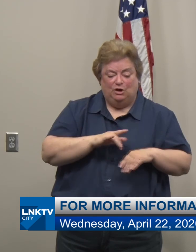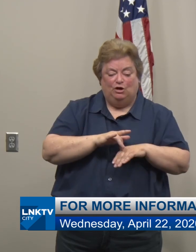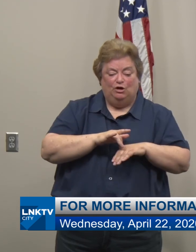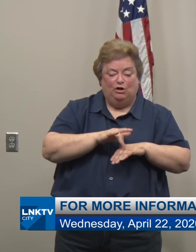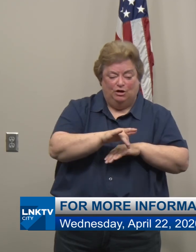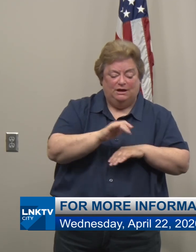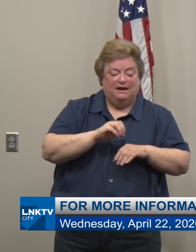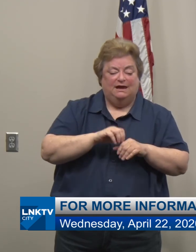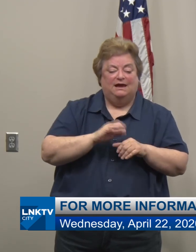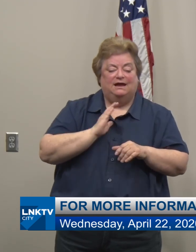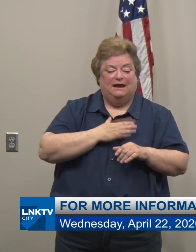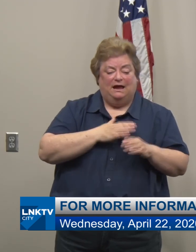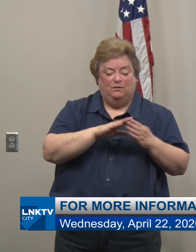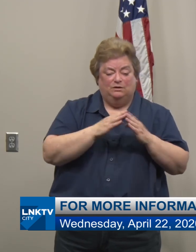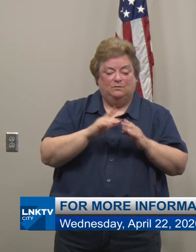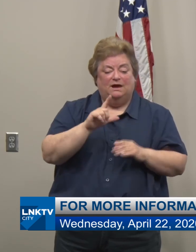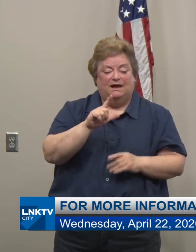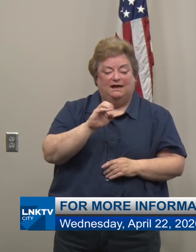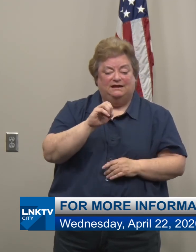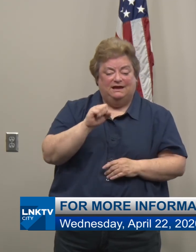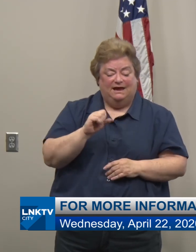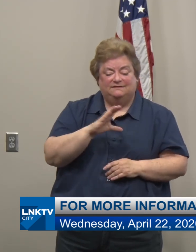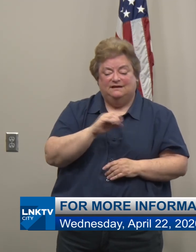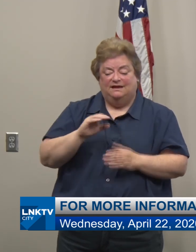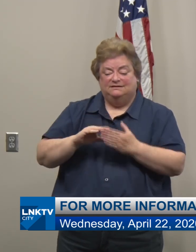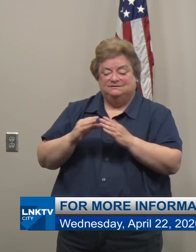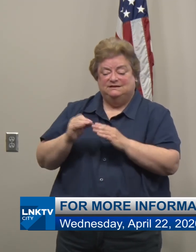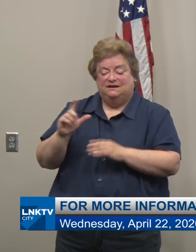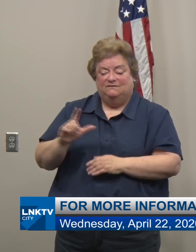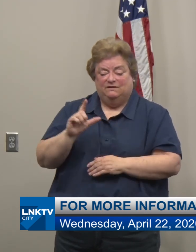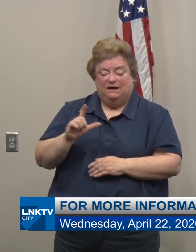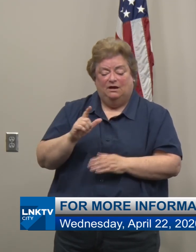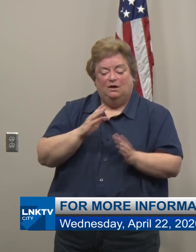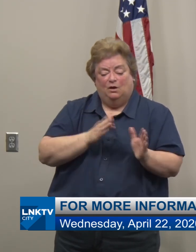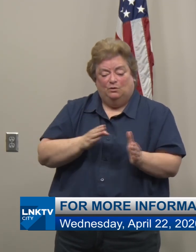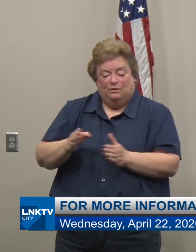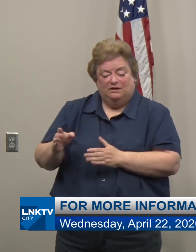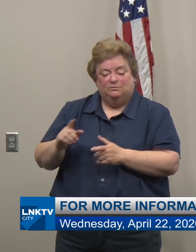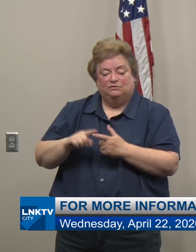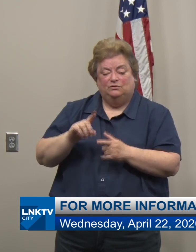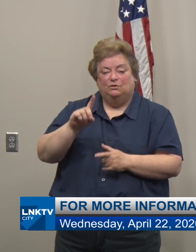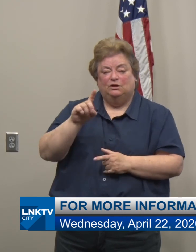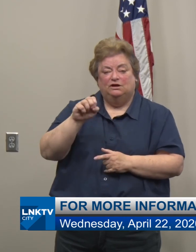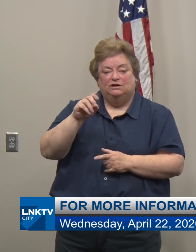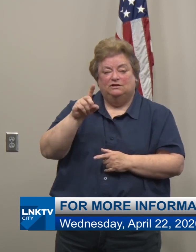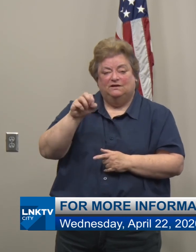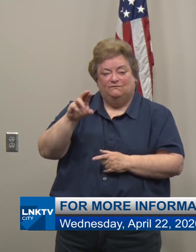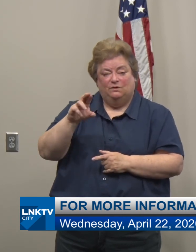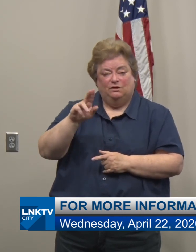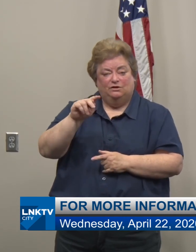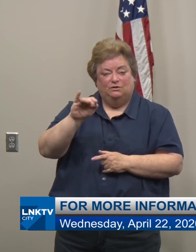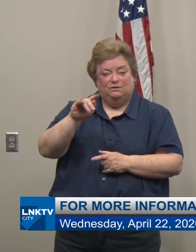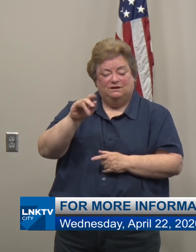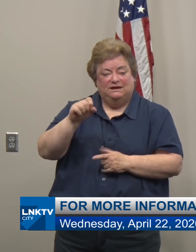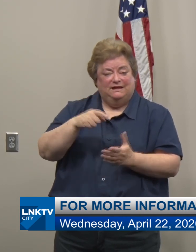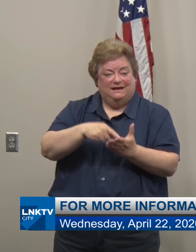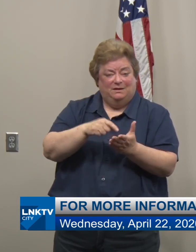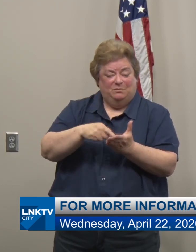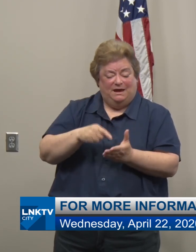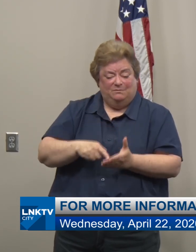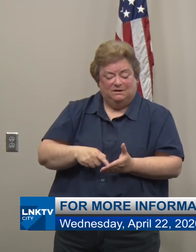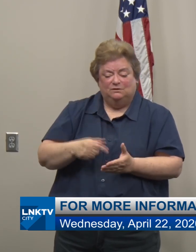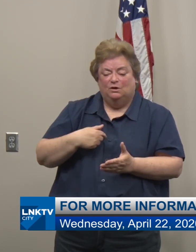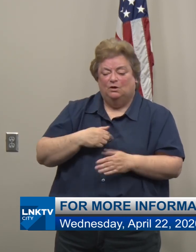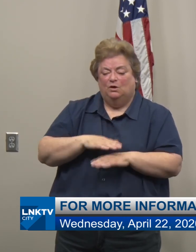community, both LES and, of course, here at the City of Lincoln. There were arrangements made to defer utility payments. We don't want